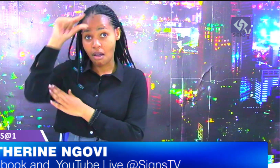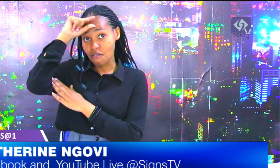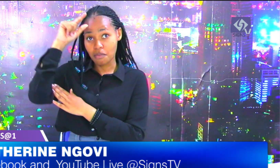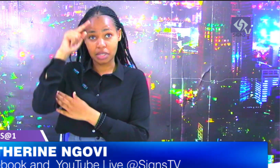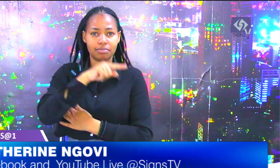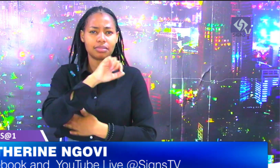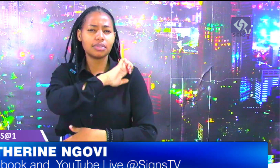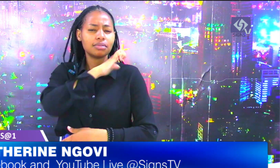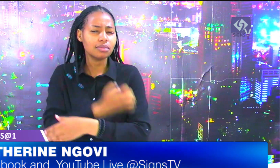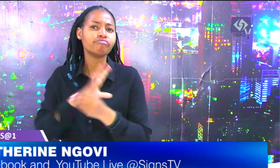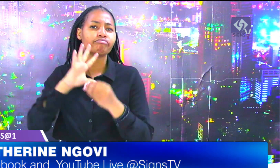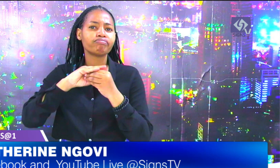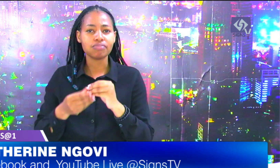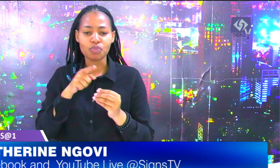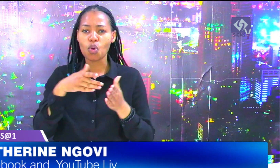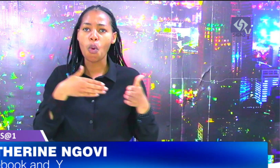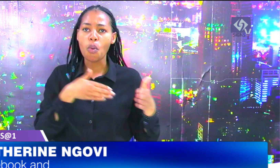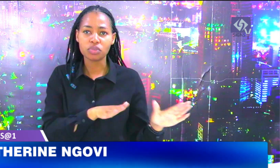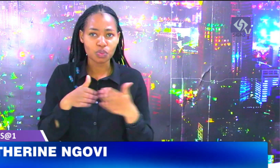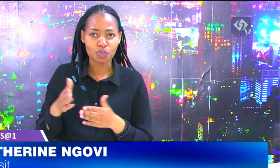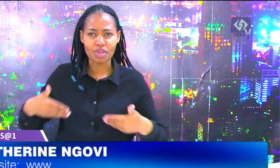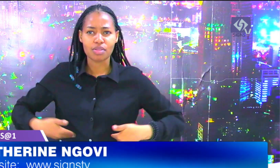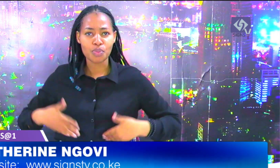for Kenyans to earn money from their content.